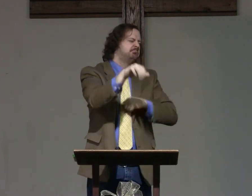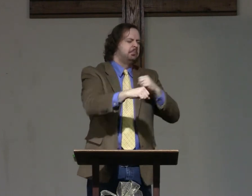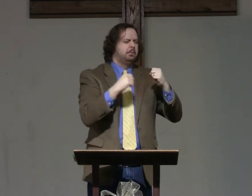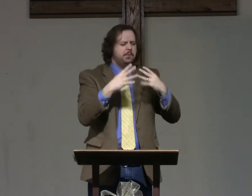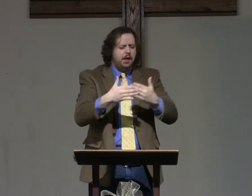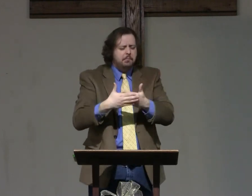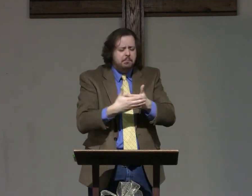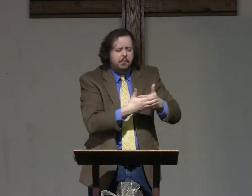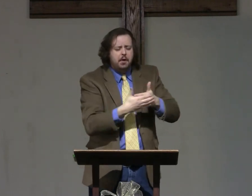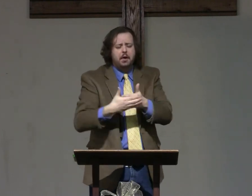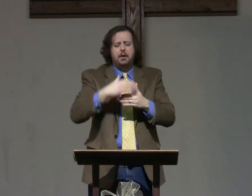to take